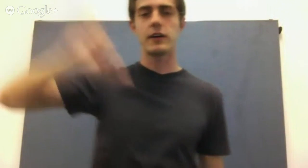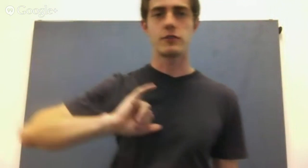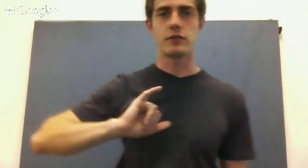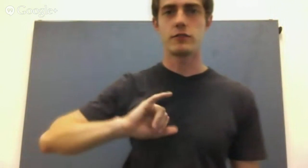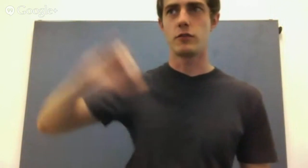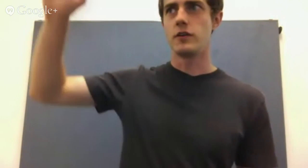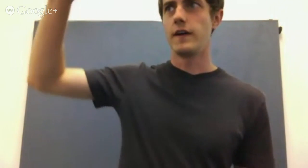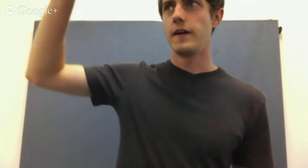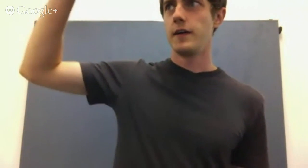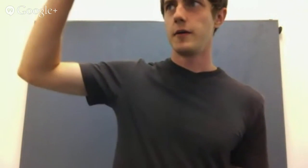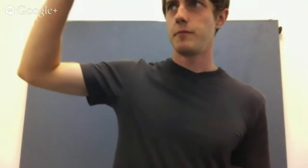inflection. So